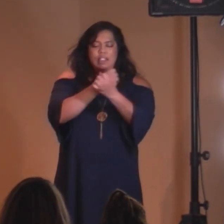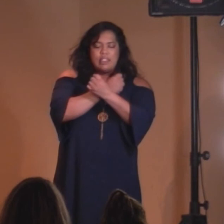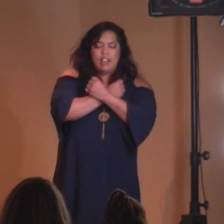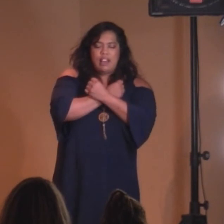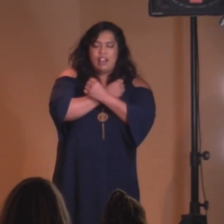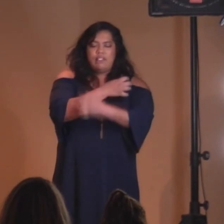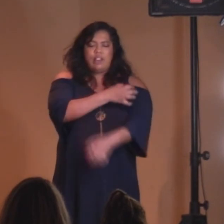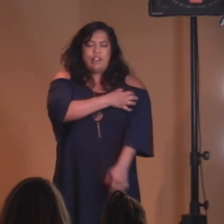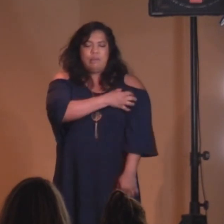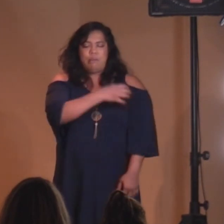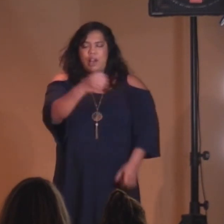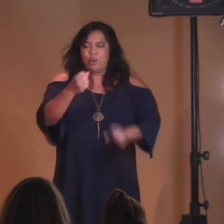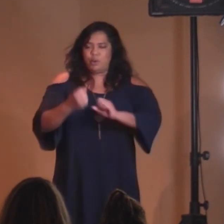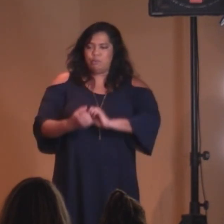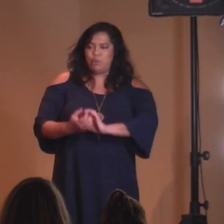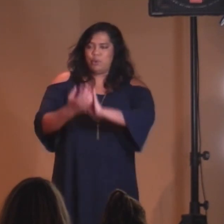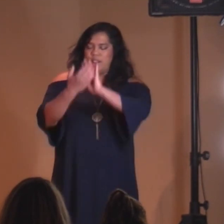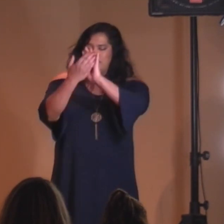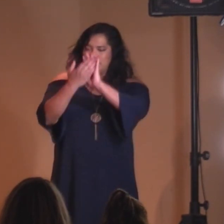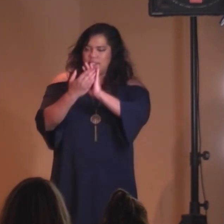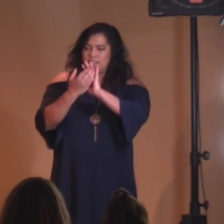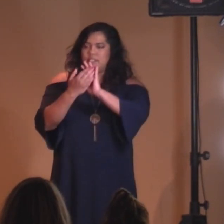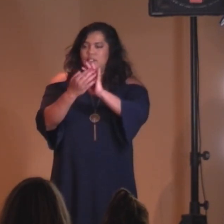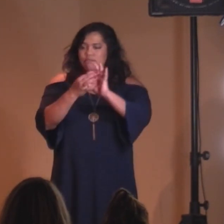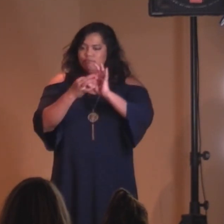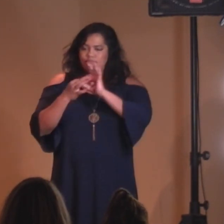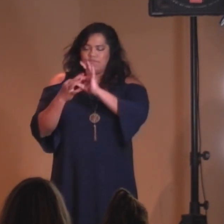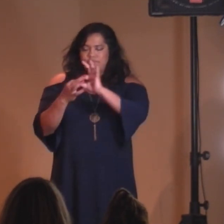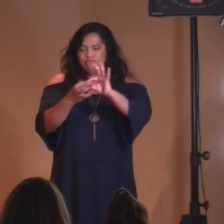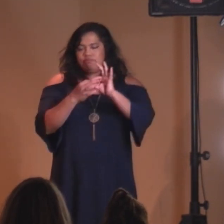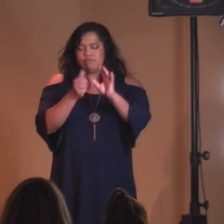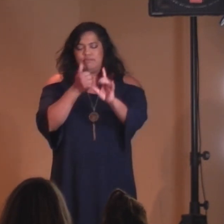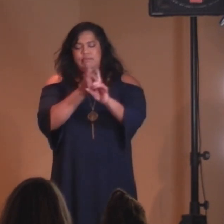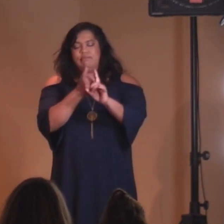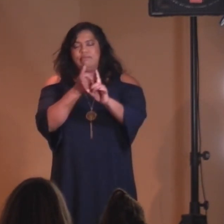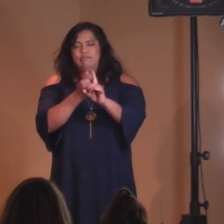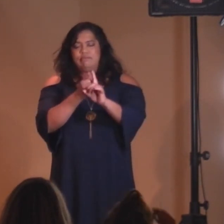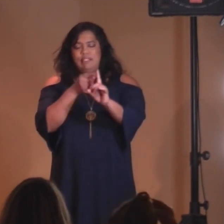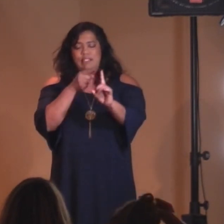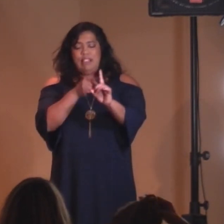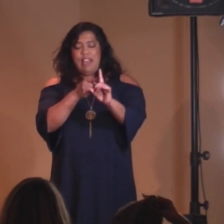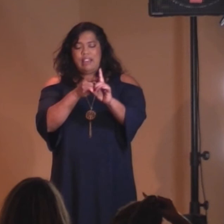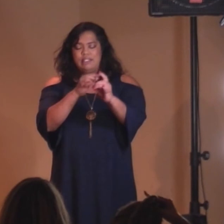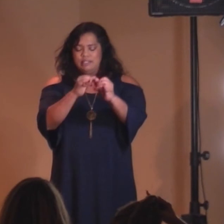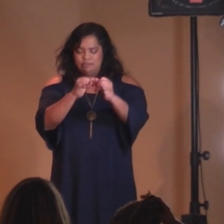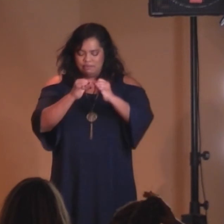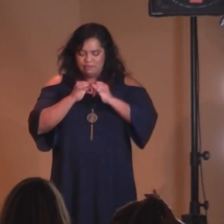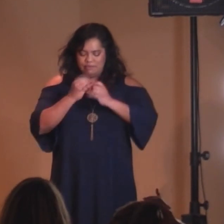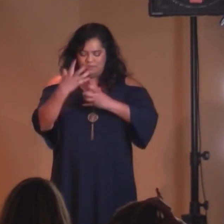itself, oneness and unity itself, and that which it is, I am.